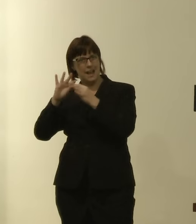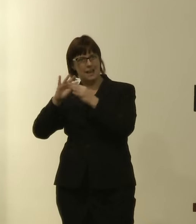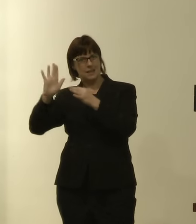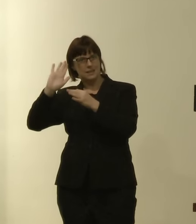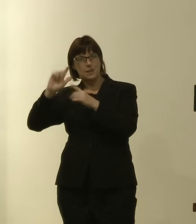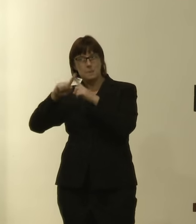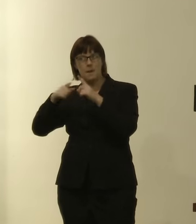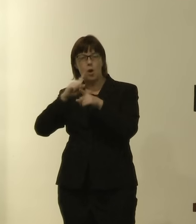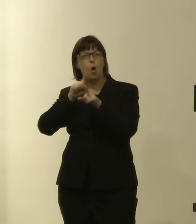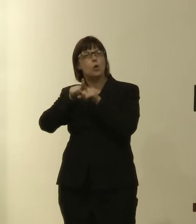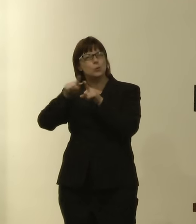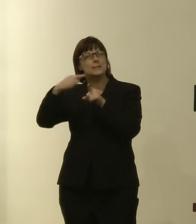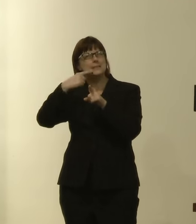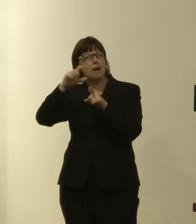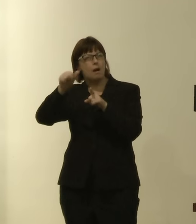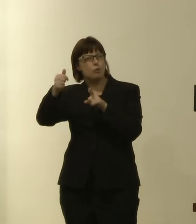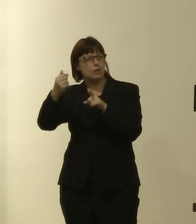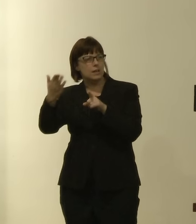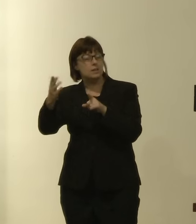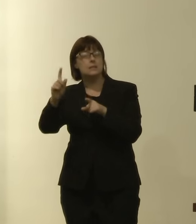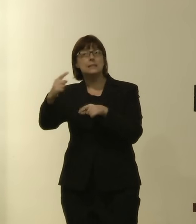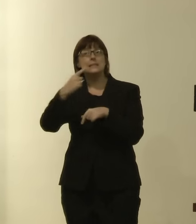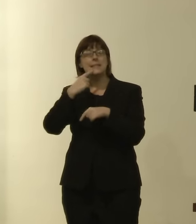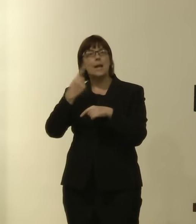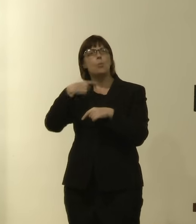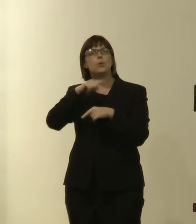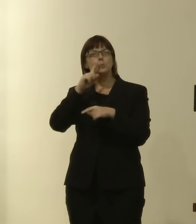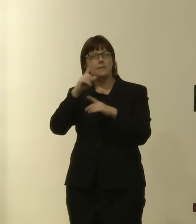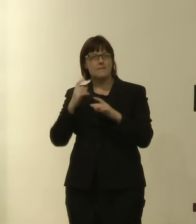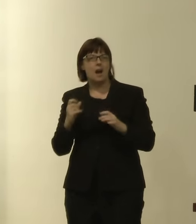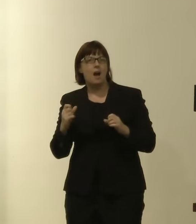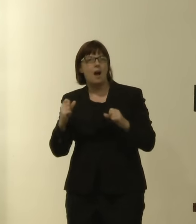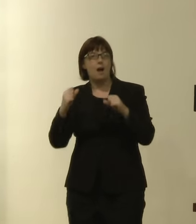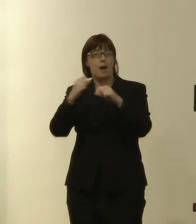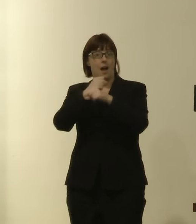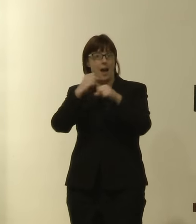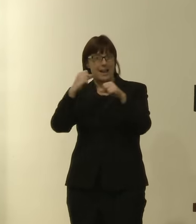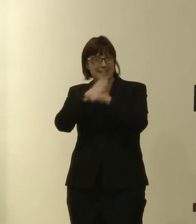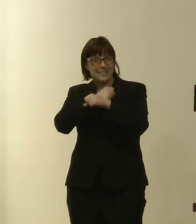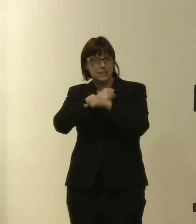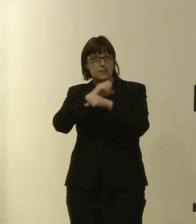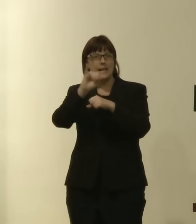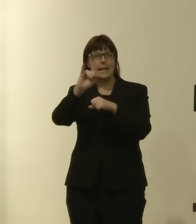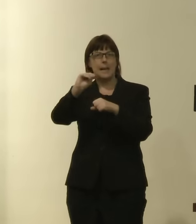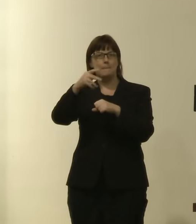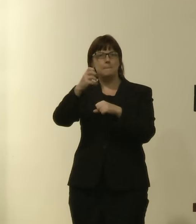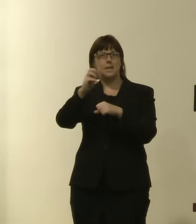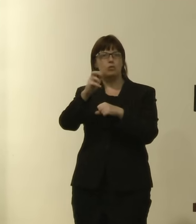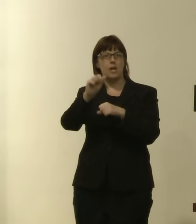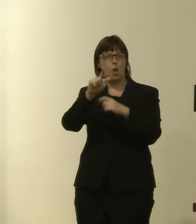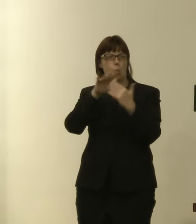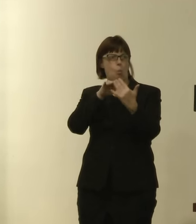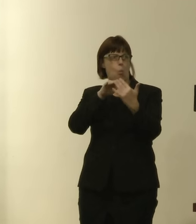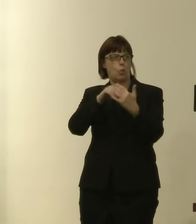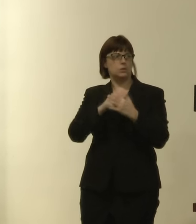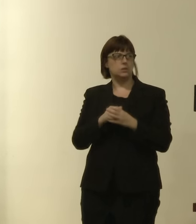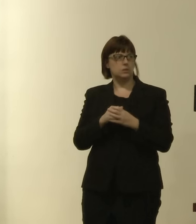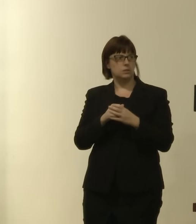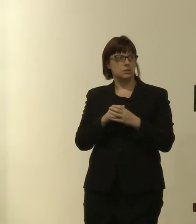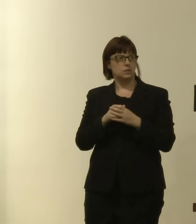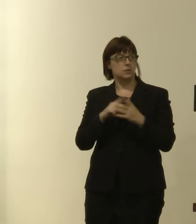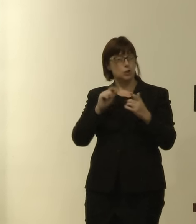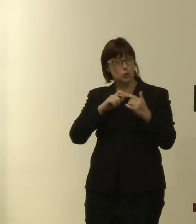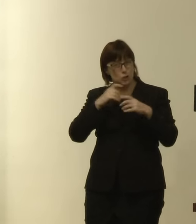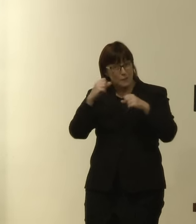he also said another thing. He said, we should be fighting imperial wars that we're involved in. We should be